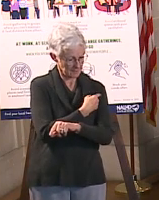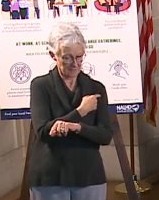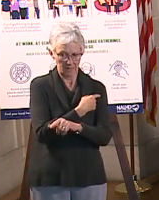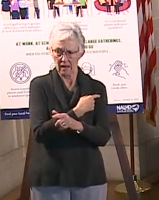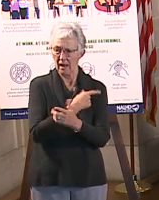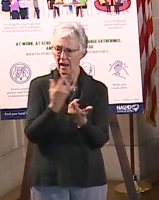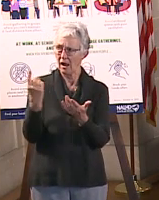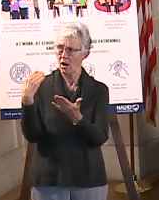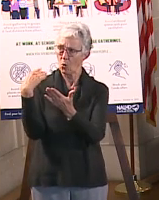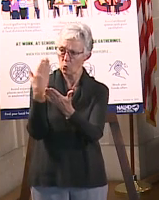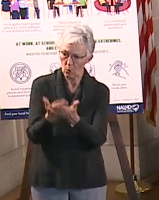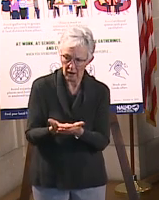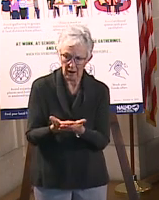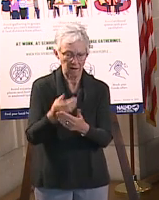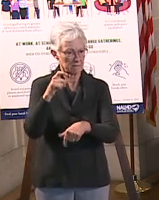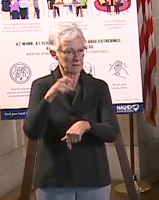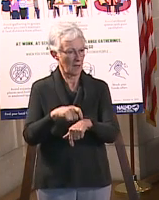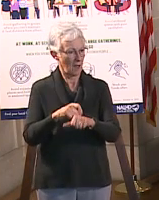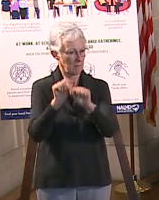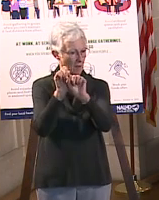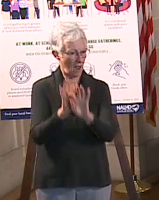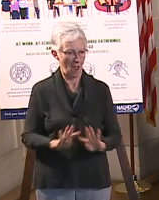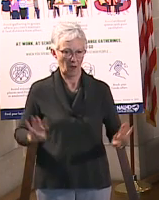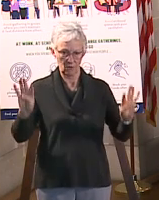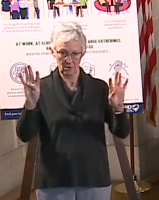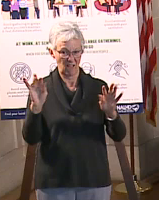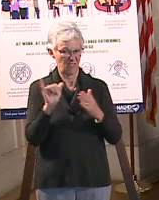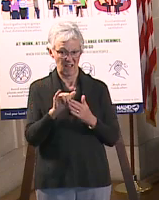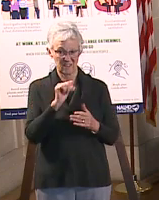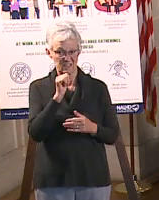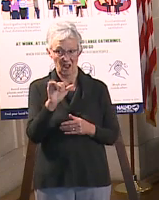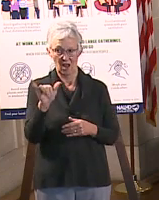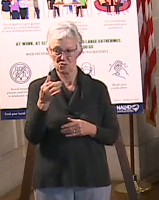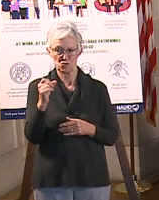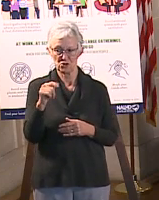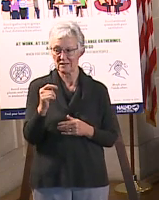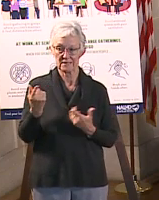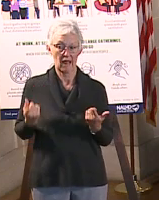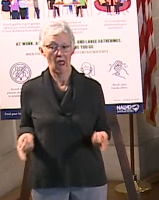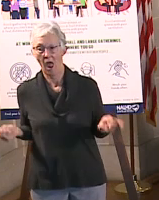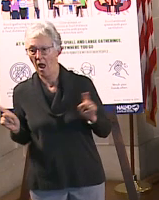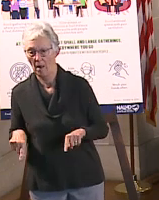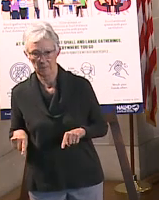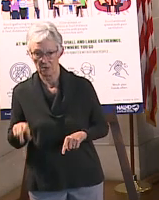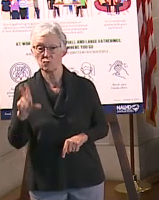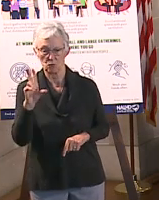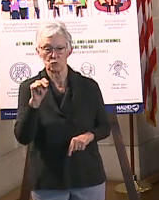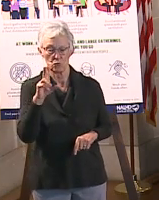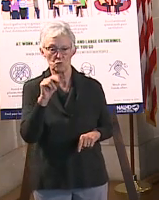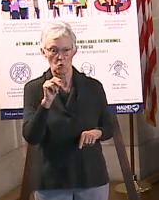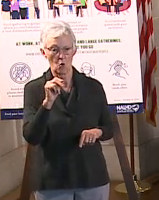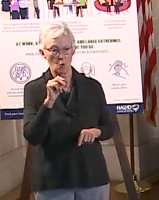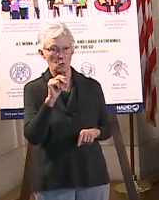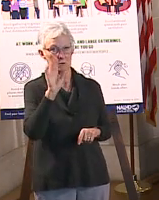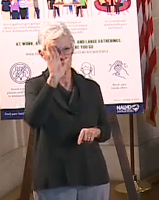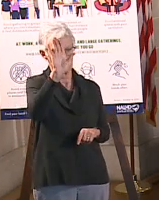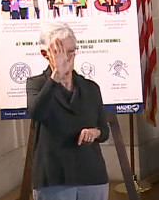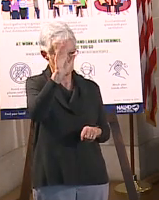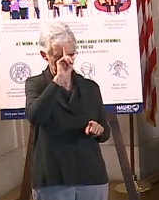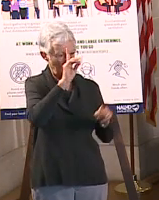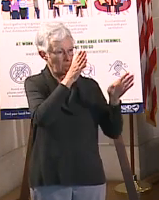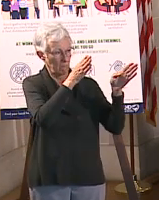the time of Hanukkah. It's not just by coincidence. I think it's also a divine lesson here. And the idea